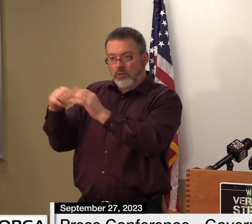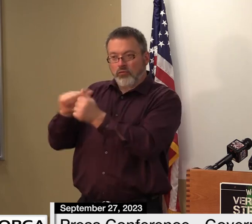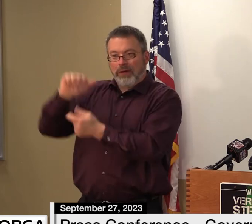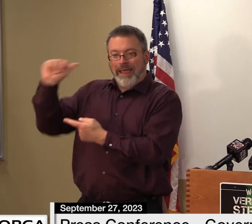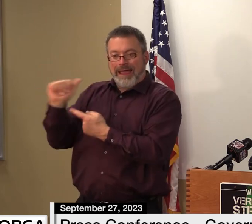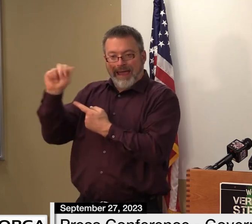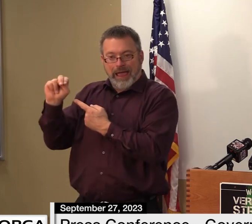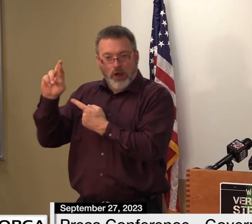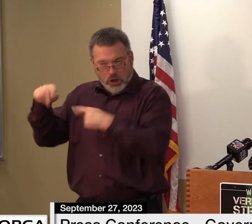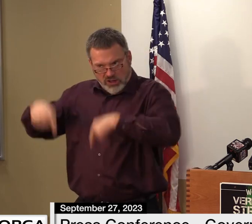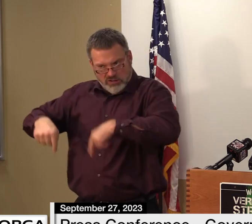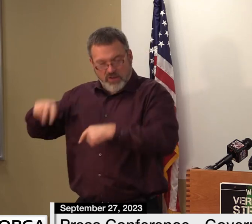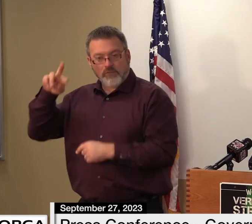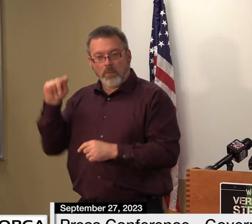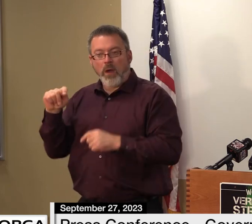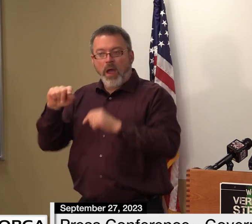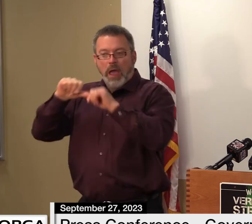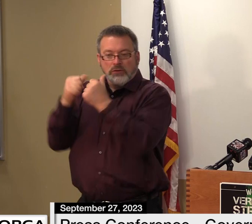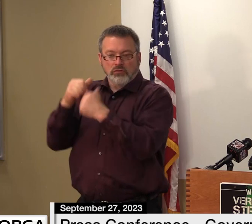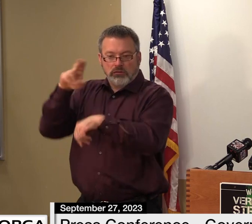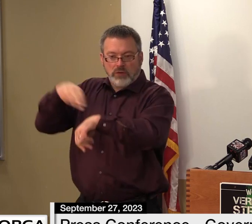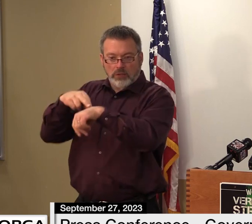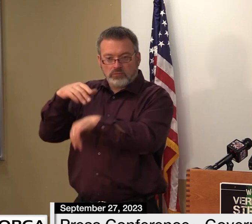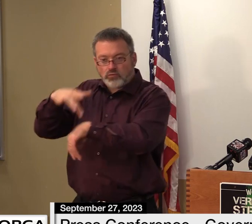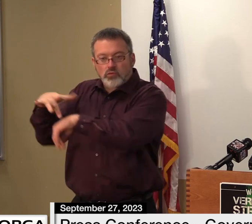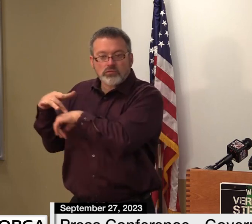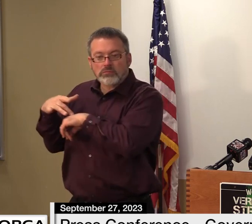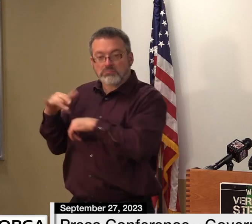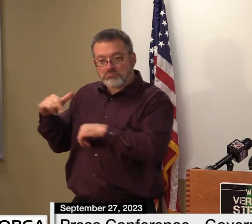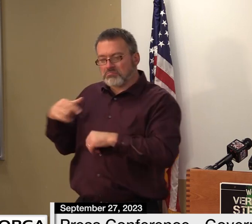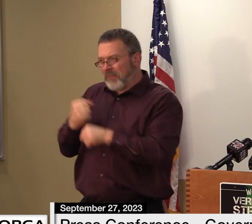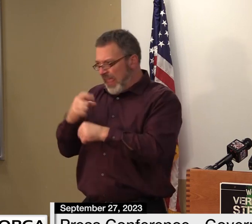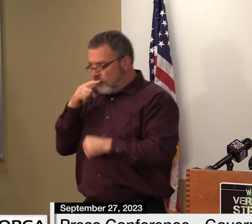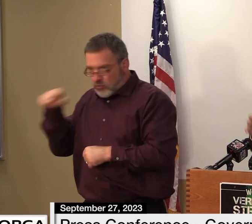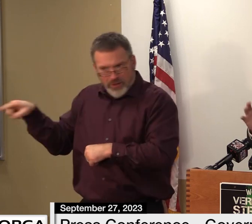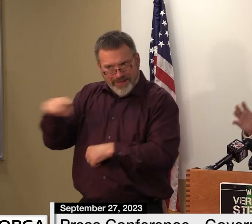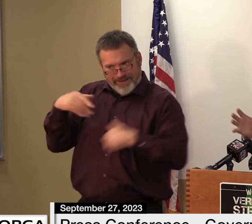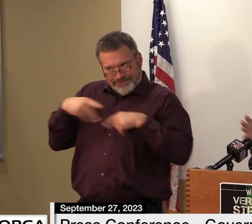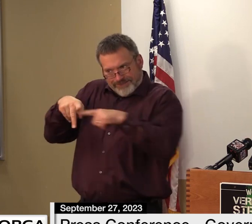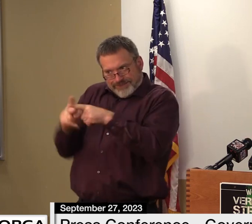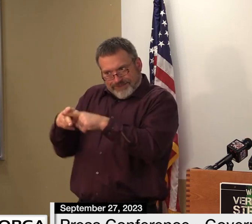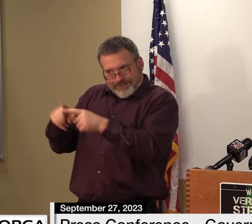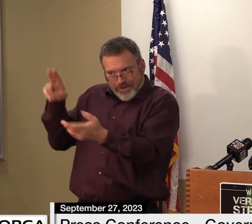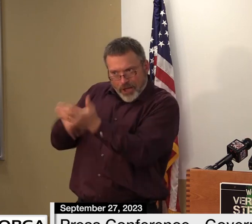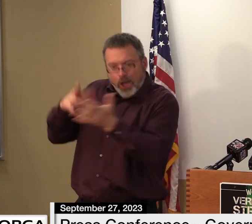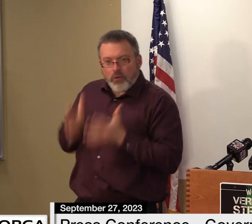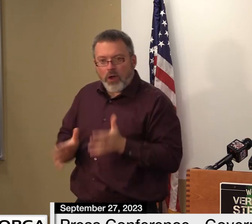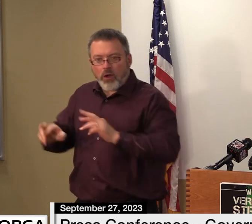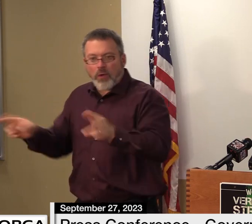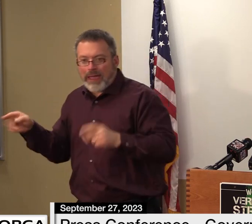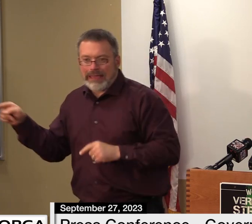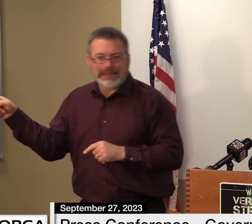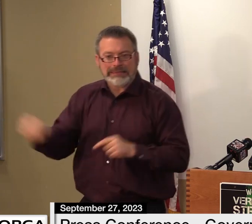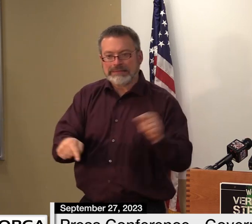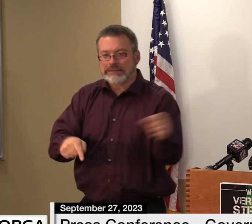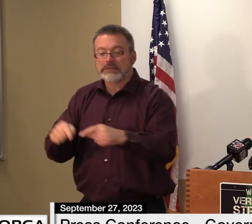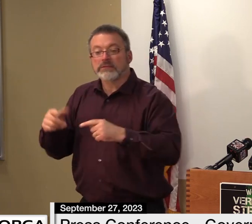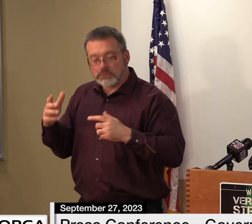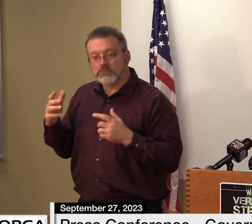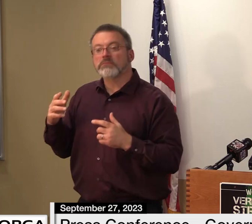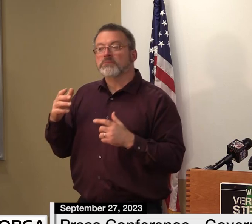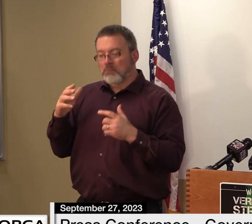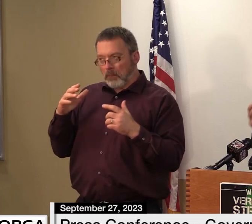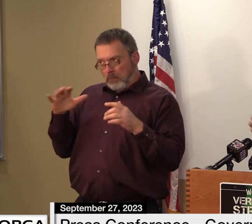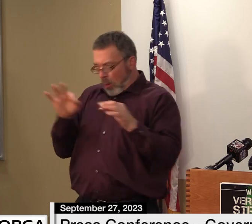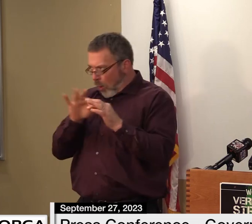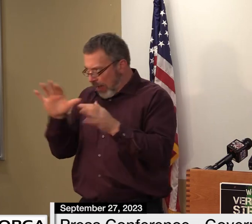help to ensure that there is contractor availability, as the governor mentioned, so that we can make sure that everybody is working together, because we know